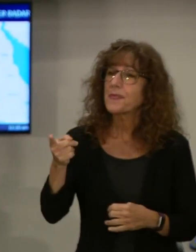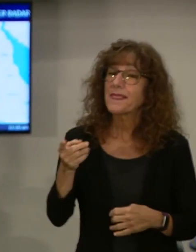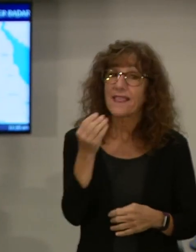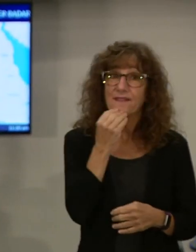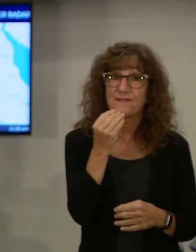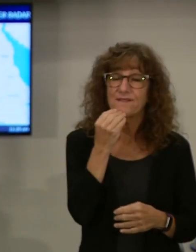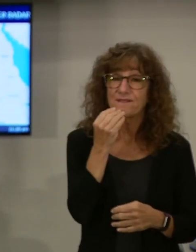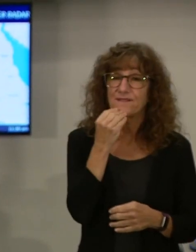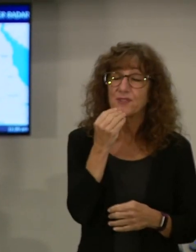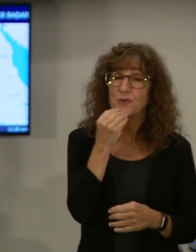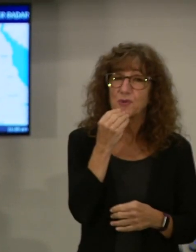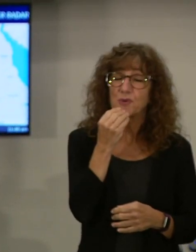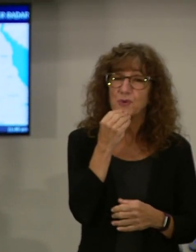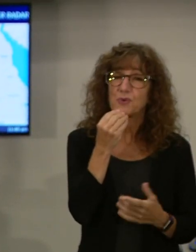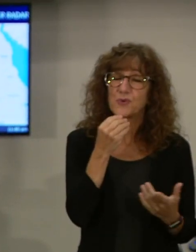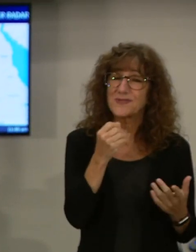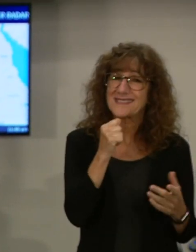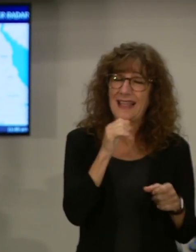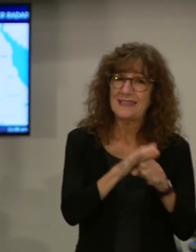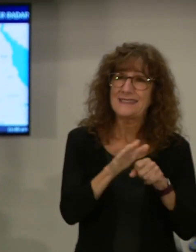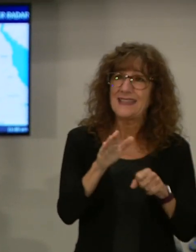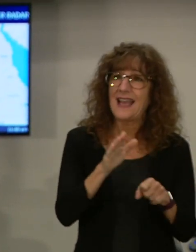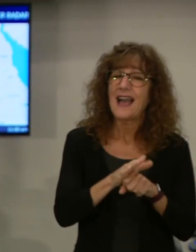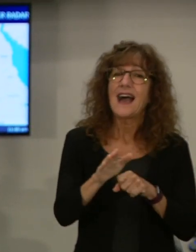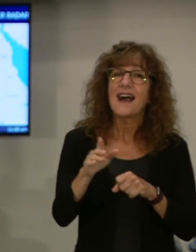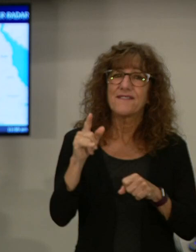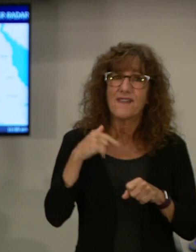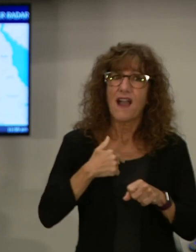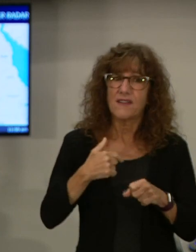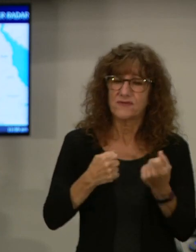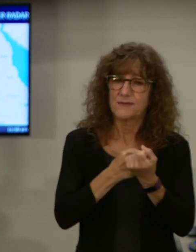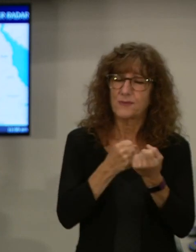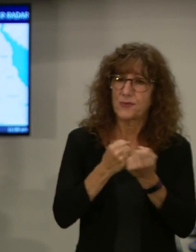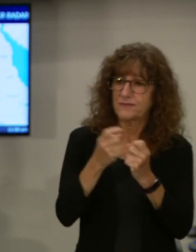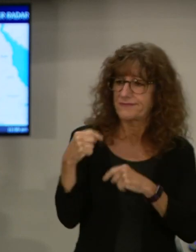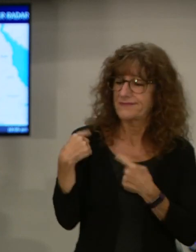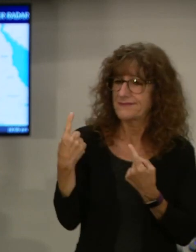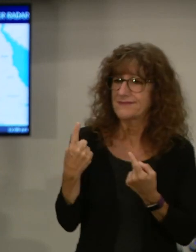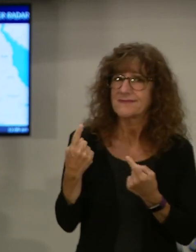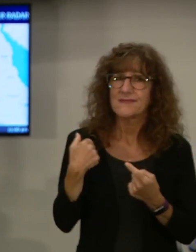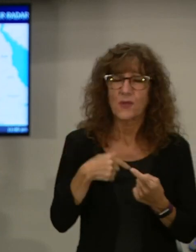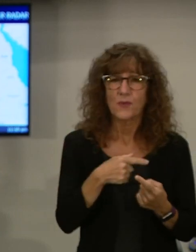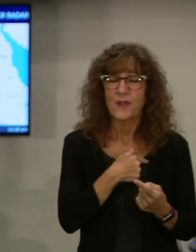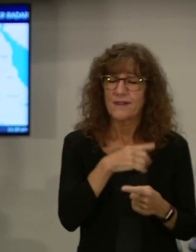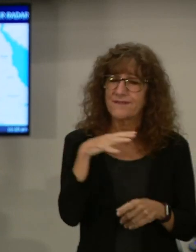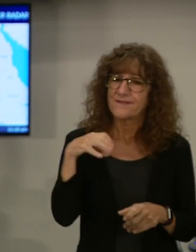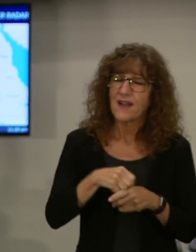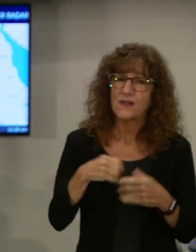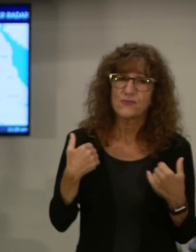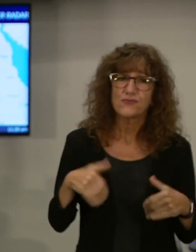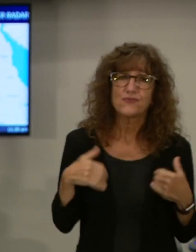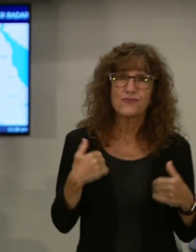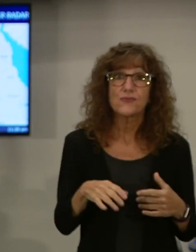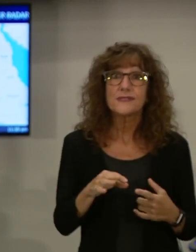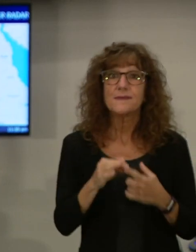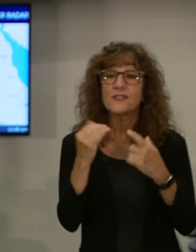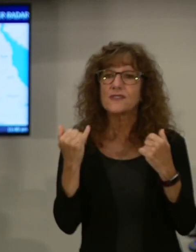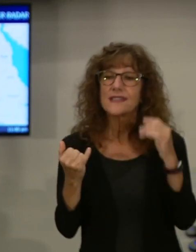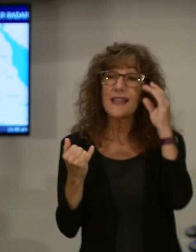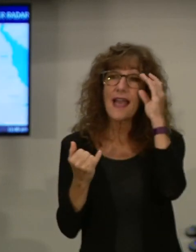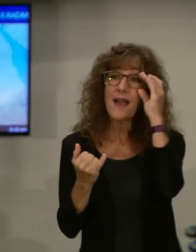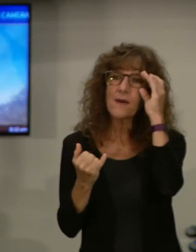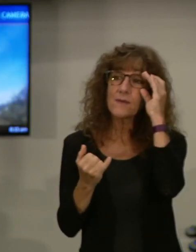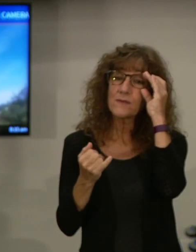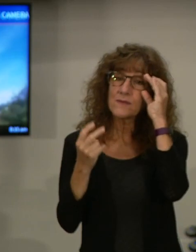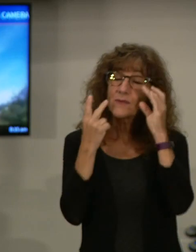food insecurity issue, as you know, has been one I've taken up from the beginning of this, and we are so much in the thick of this, especially now, as we